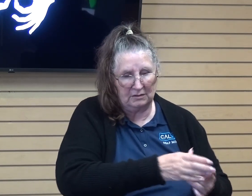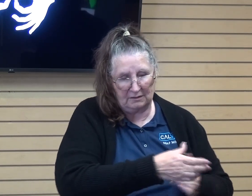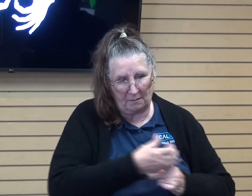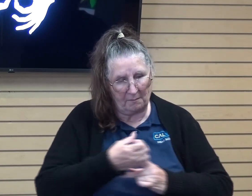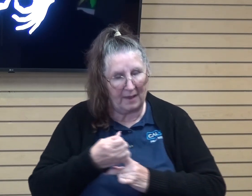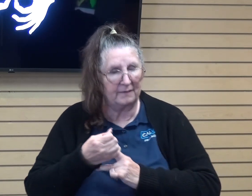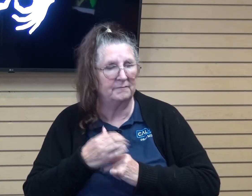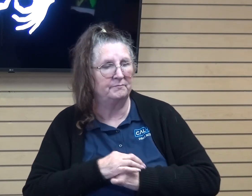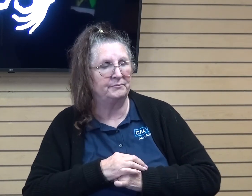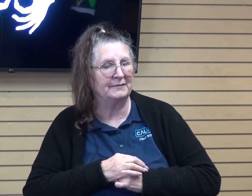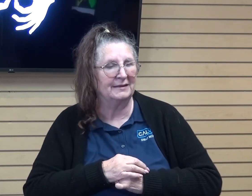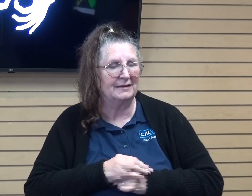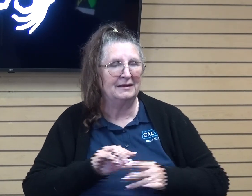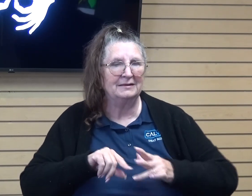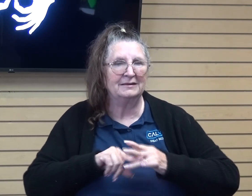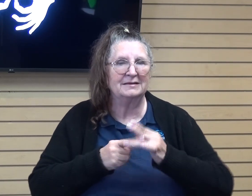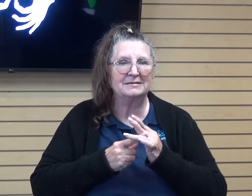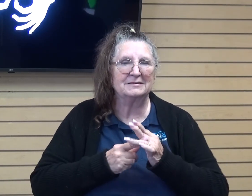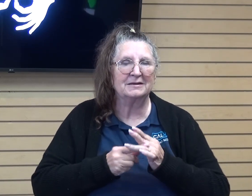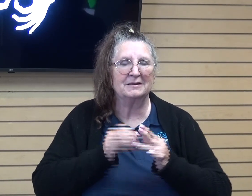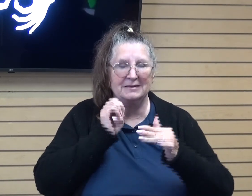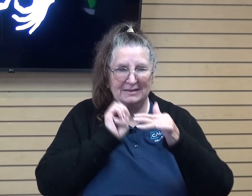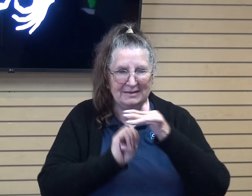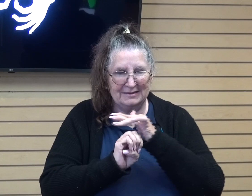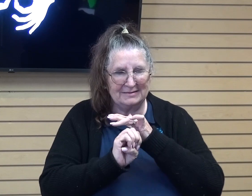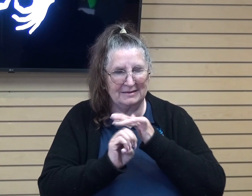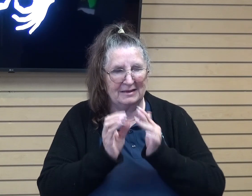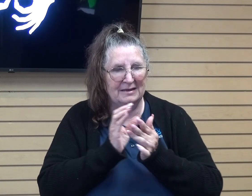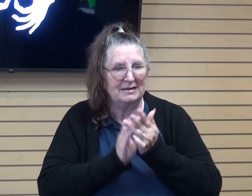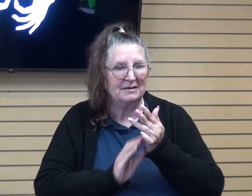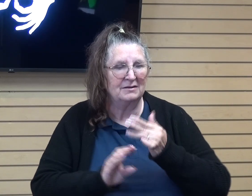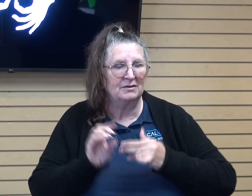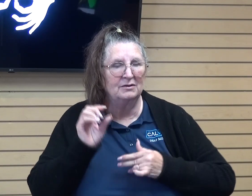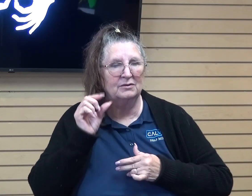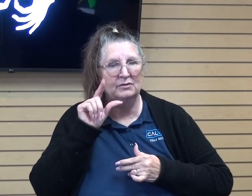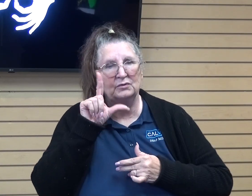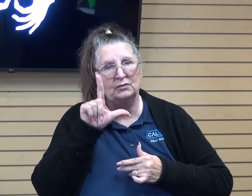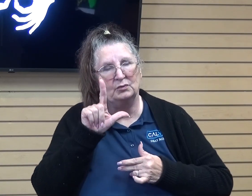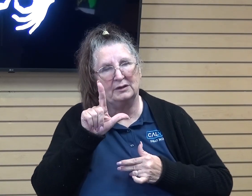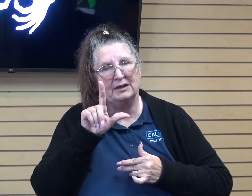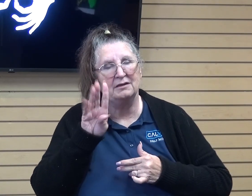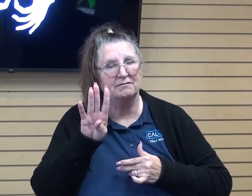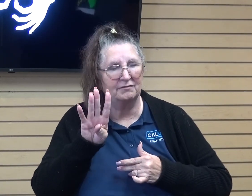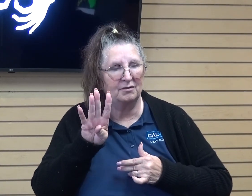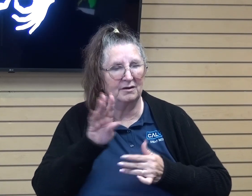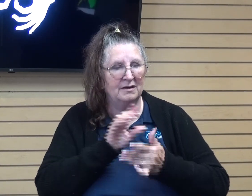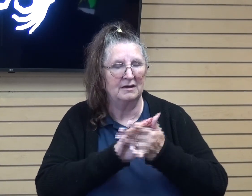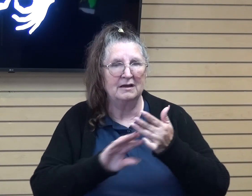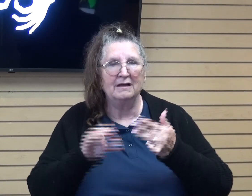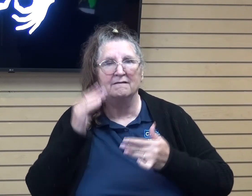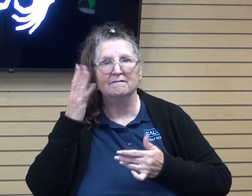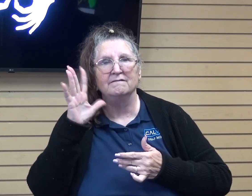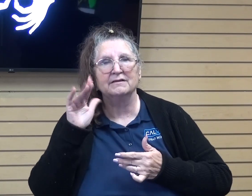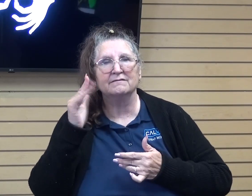let's just get into this little passage in Ezekiel. We'll be in Ezekiel 24:15 through 18.